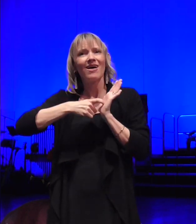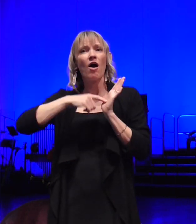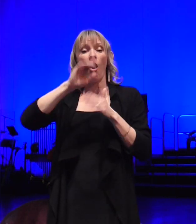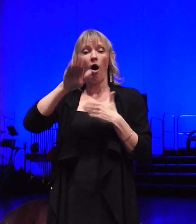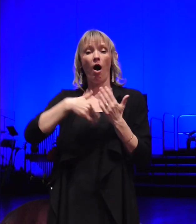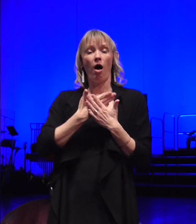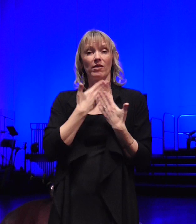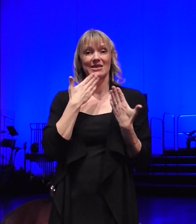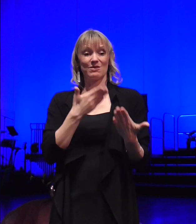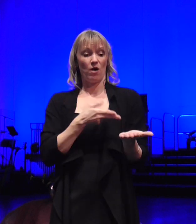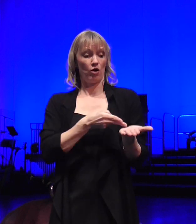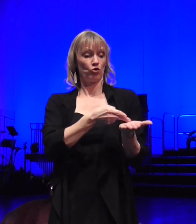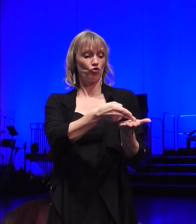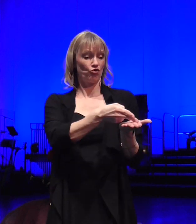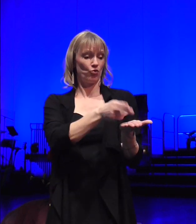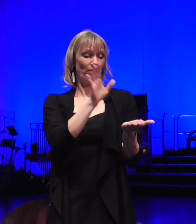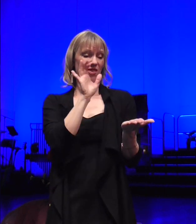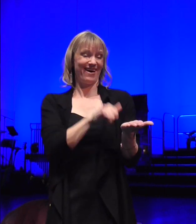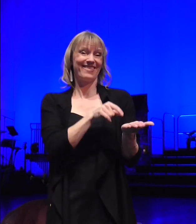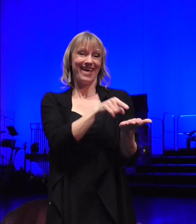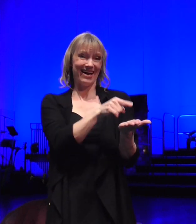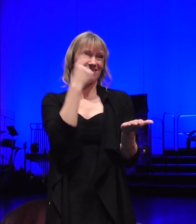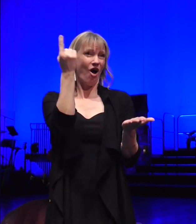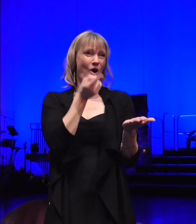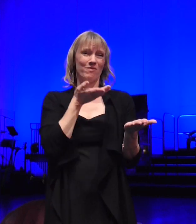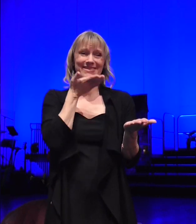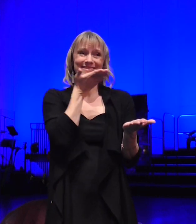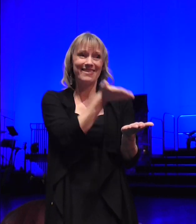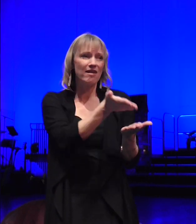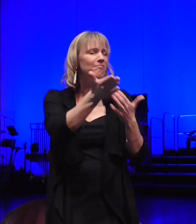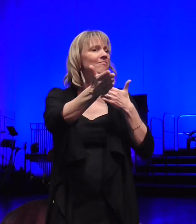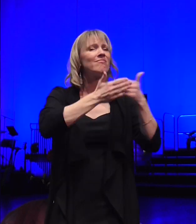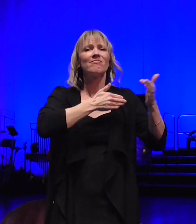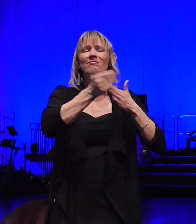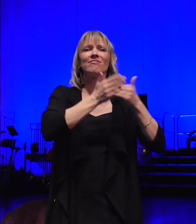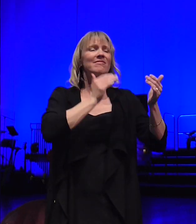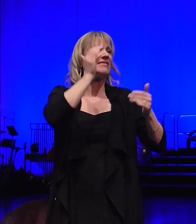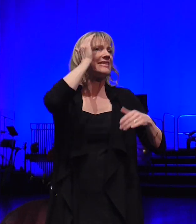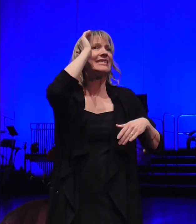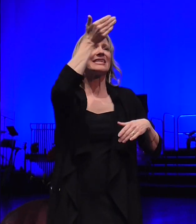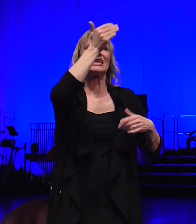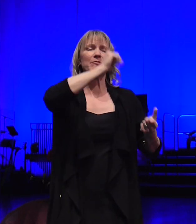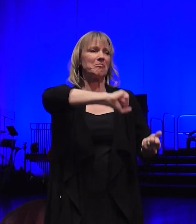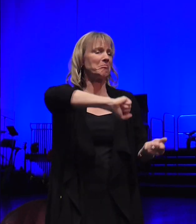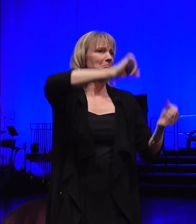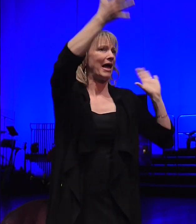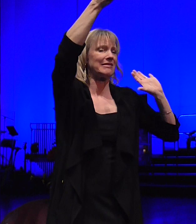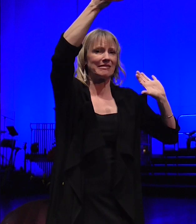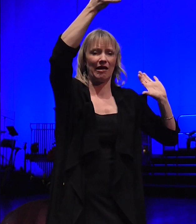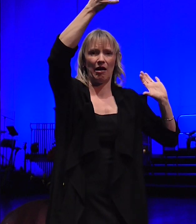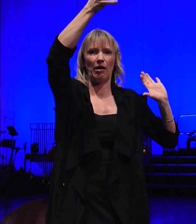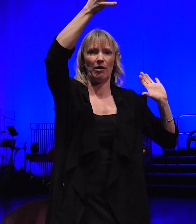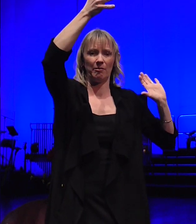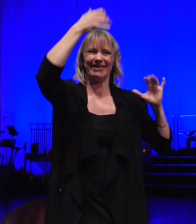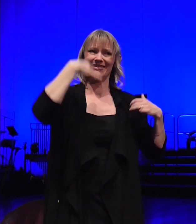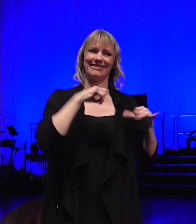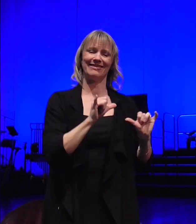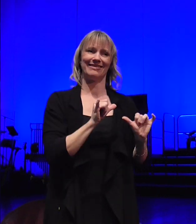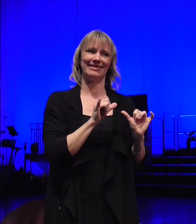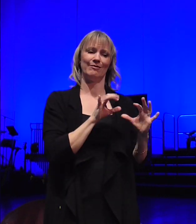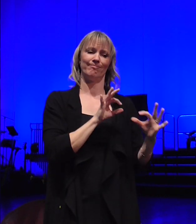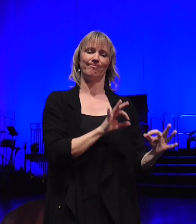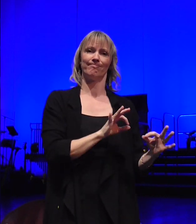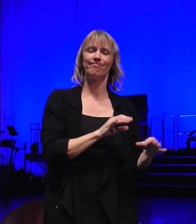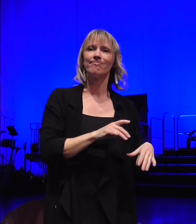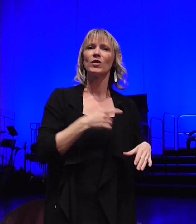well truth is ever present, even when it seems like it's all messed up. We have that ability